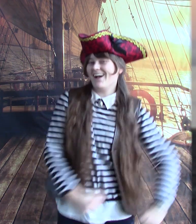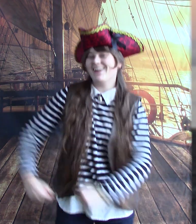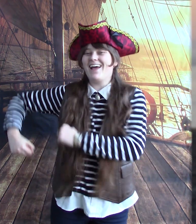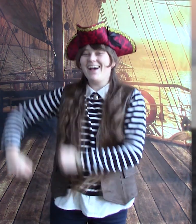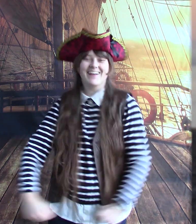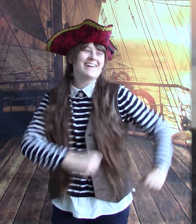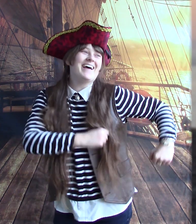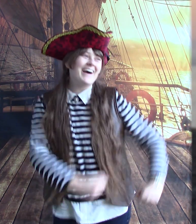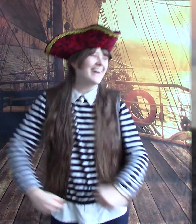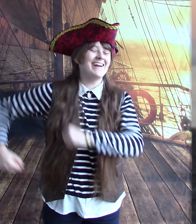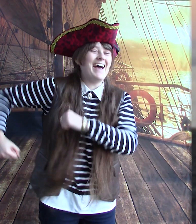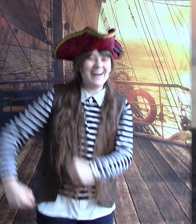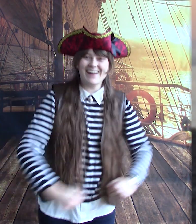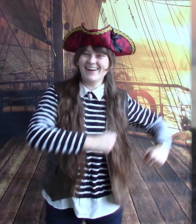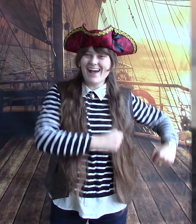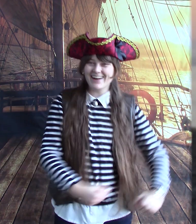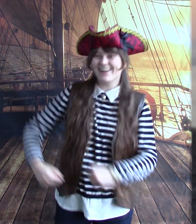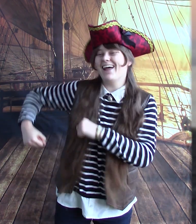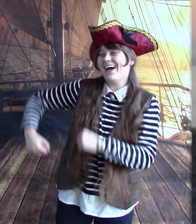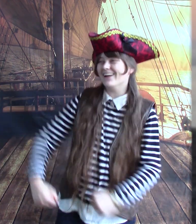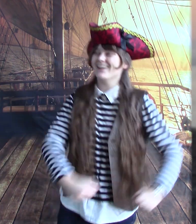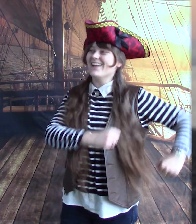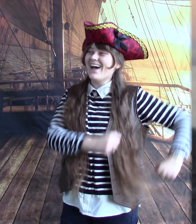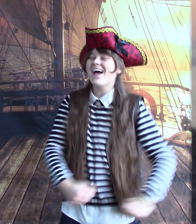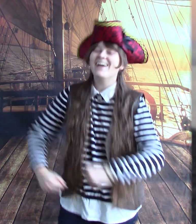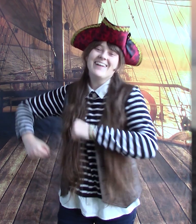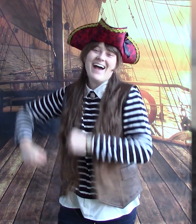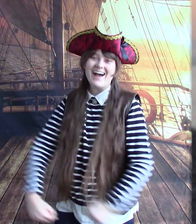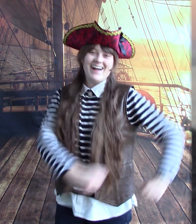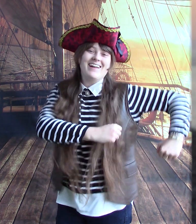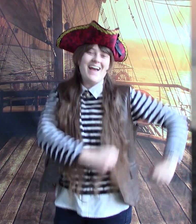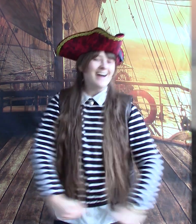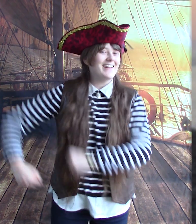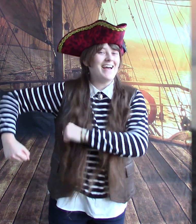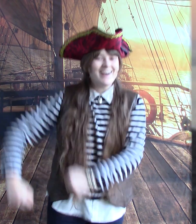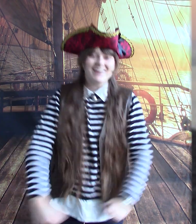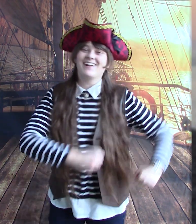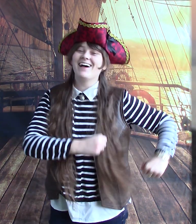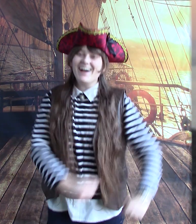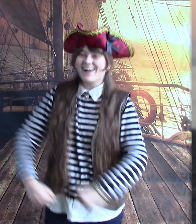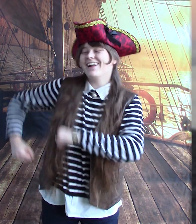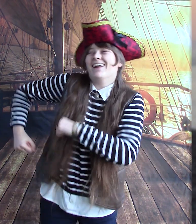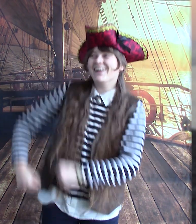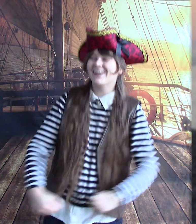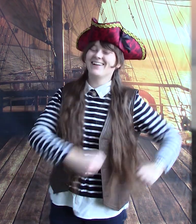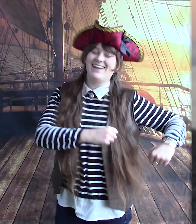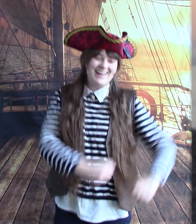-da-da-da-da-da-da-da-da-da-da-da-da-da-da-da-da-da-da-da-da-da